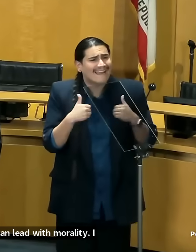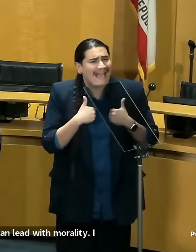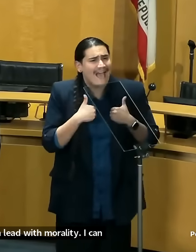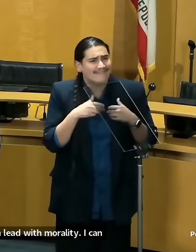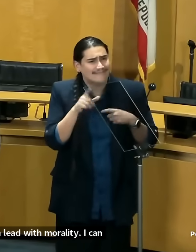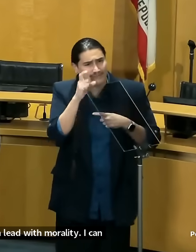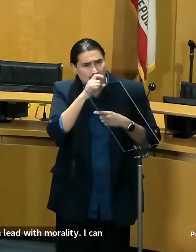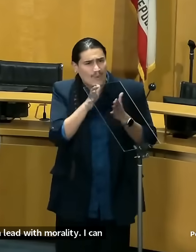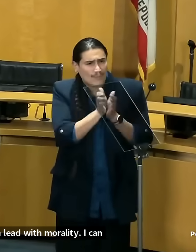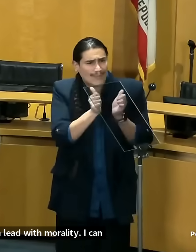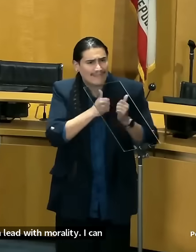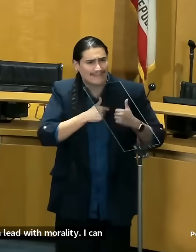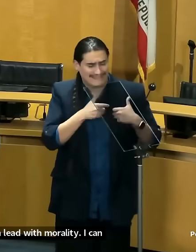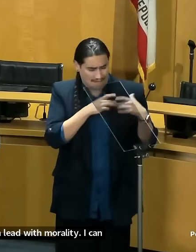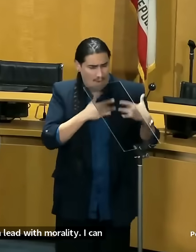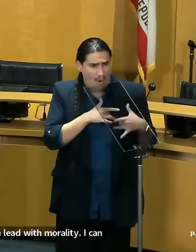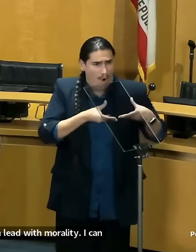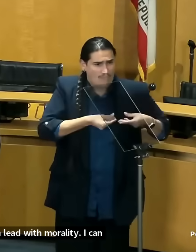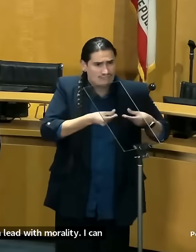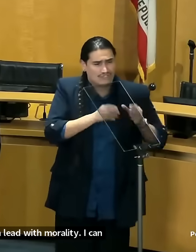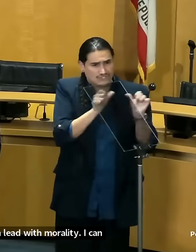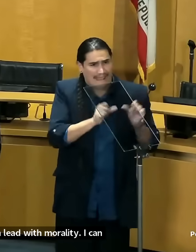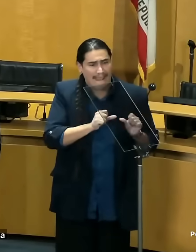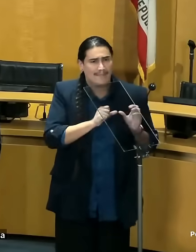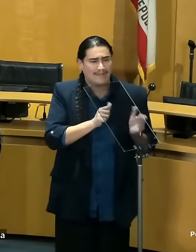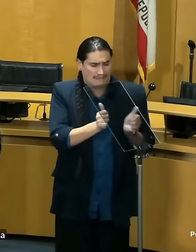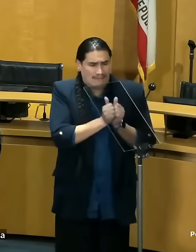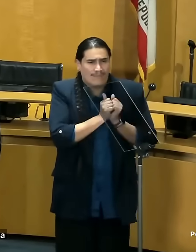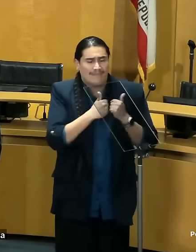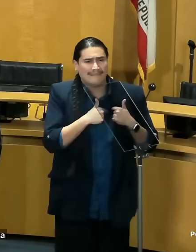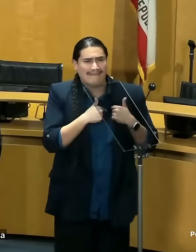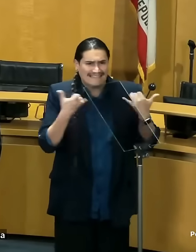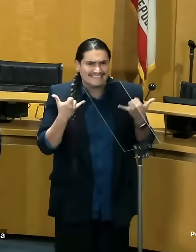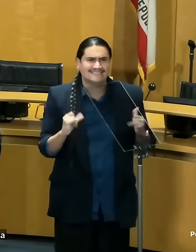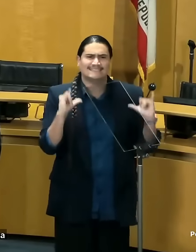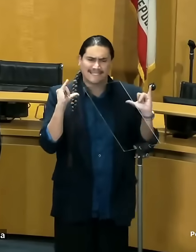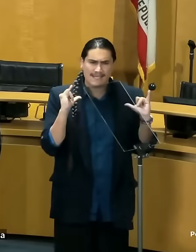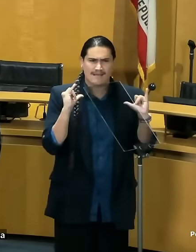me, and I can lead, and I can still rock a red lip.